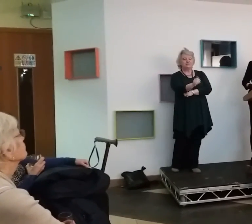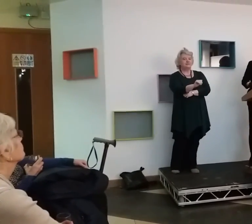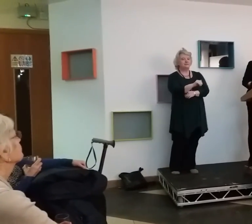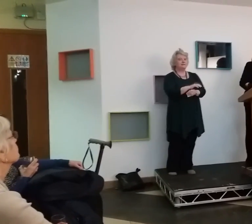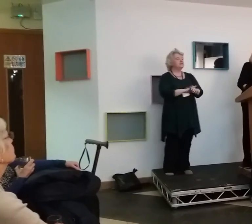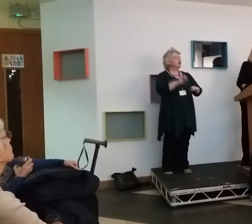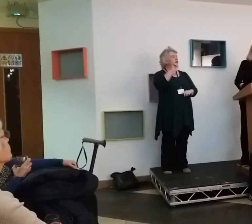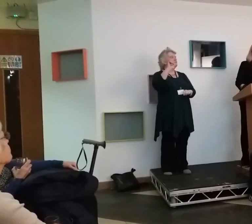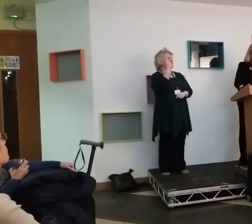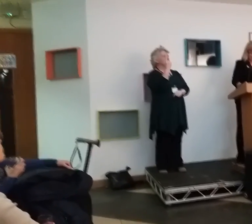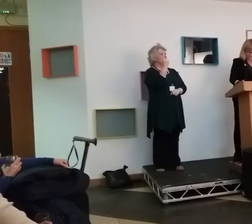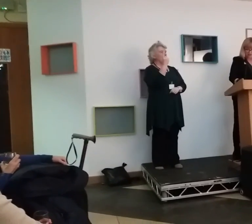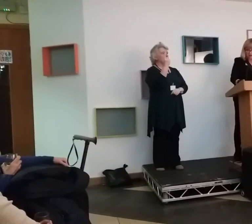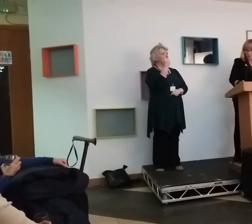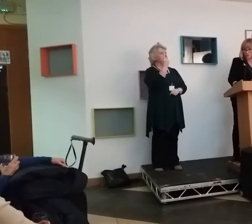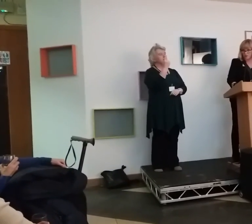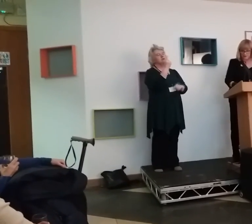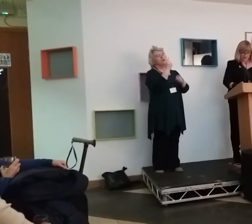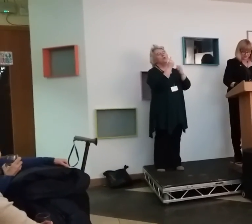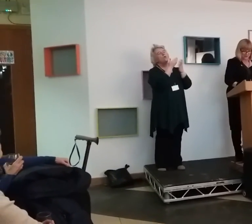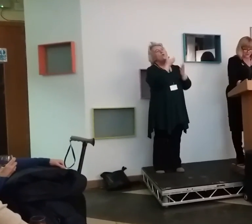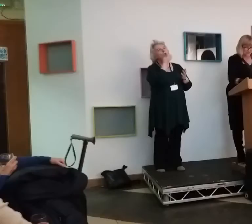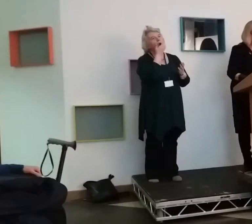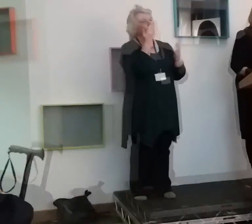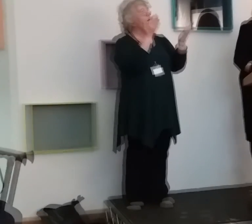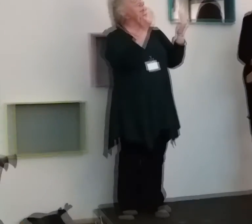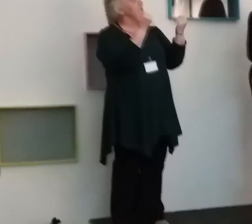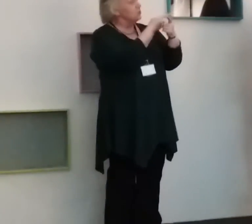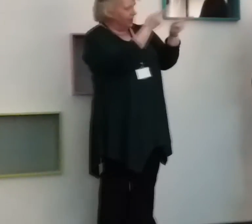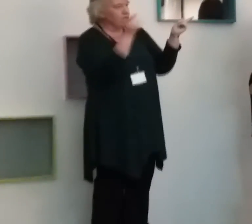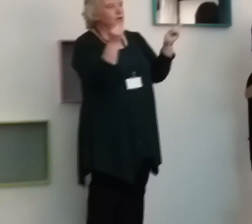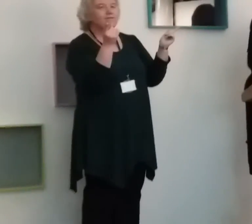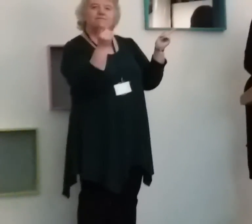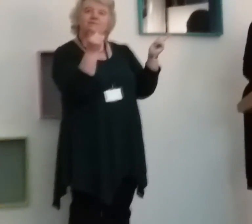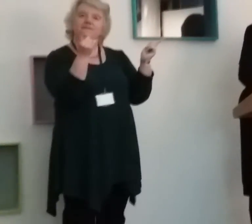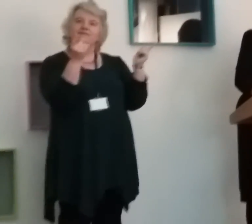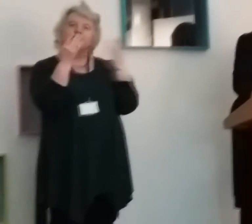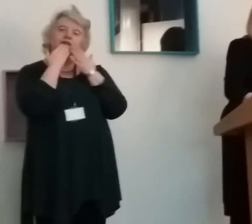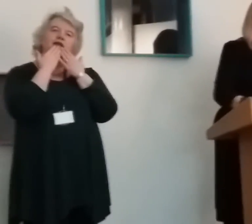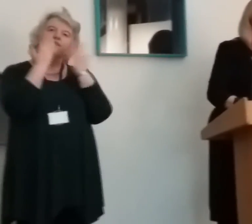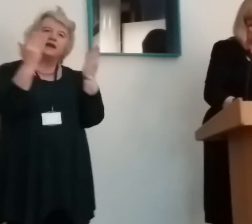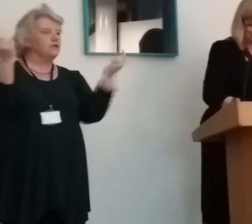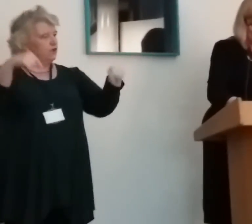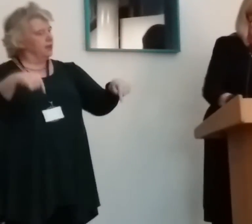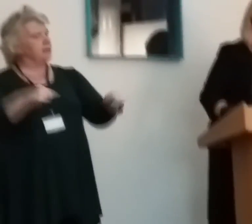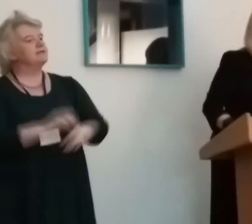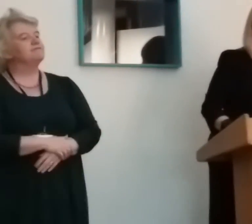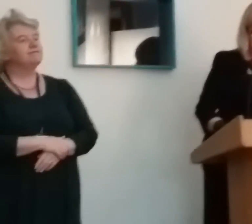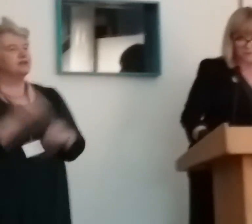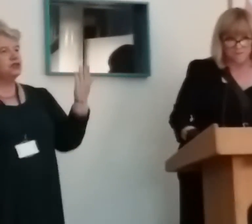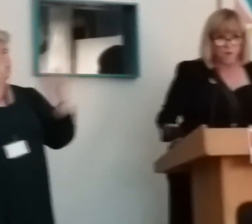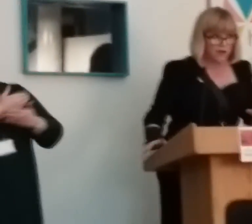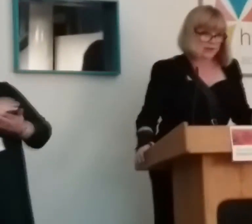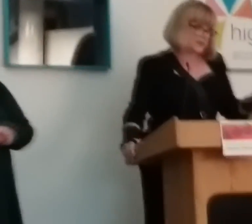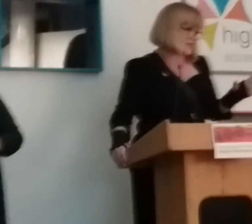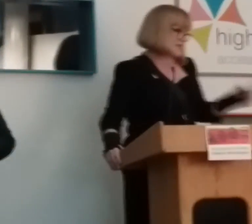right. First of all, a very warm welcome to everyone and thank you for coming tonight.